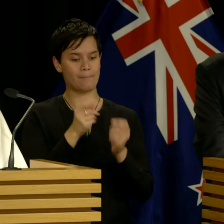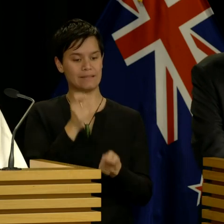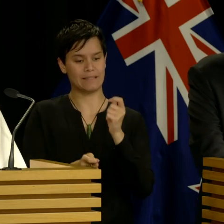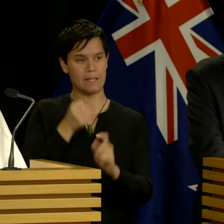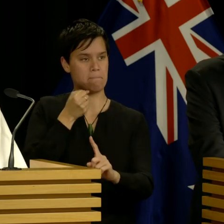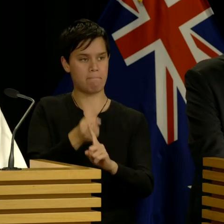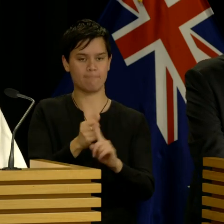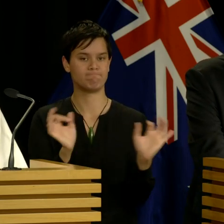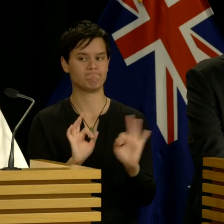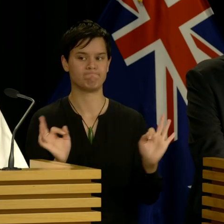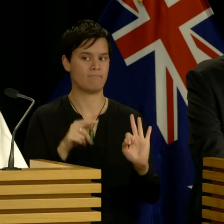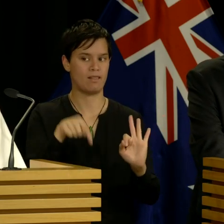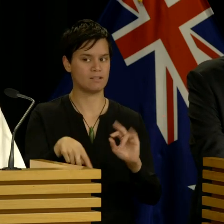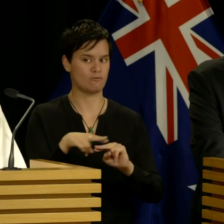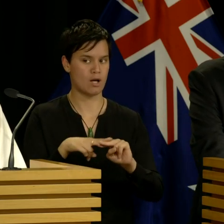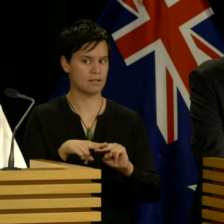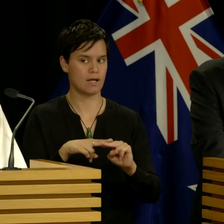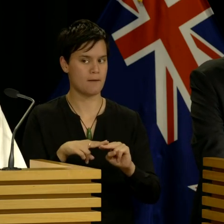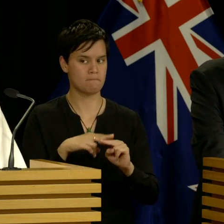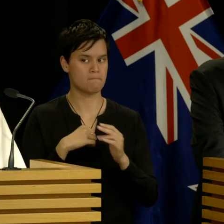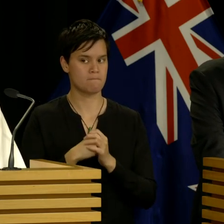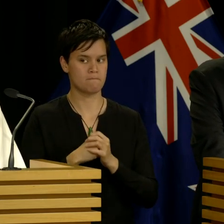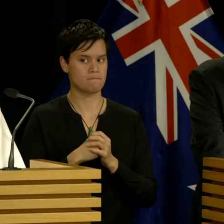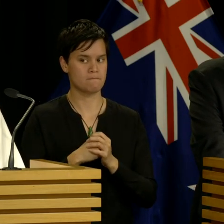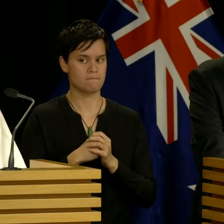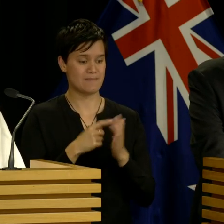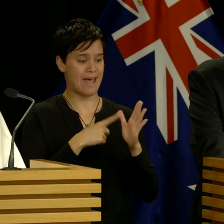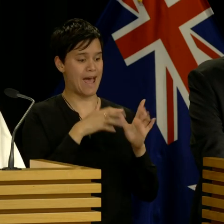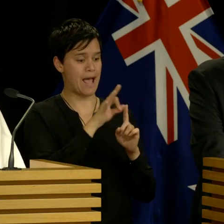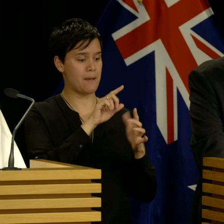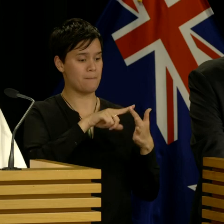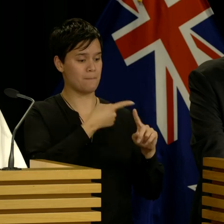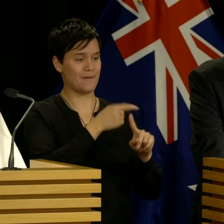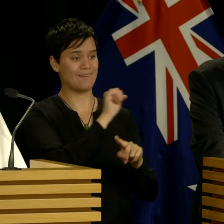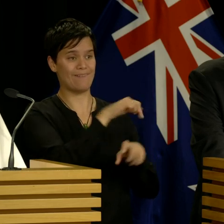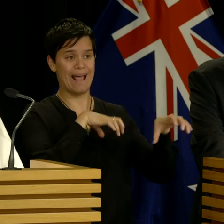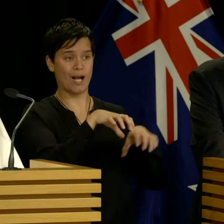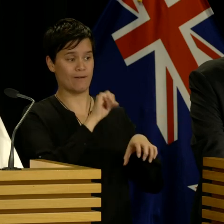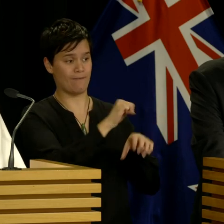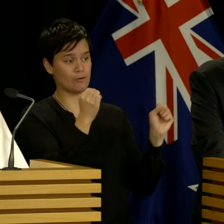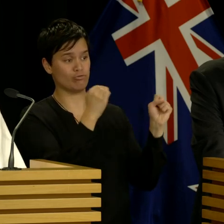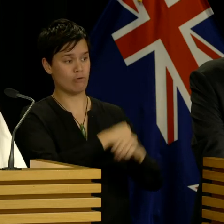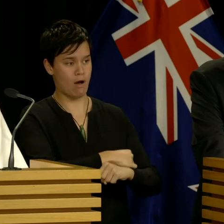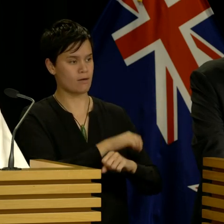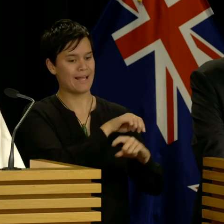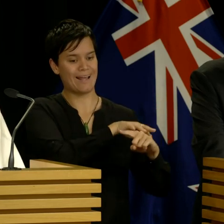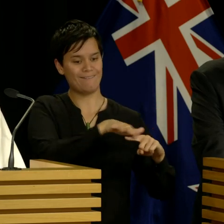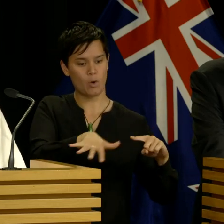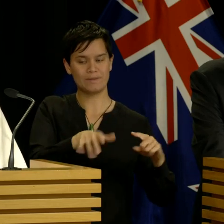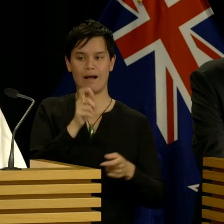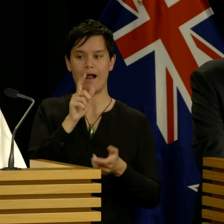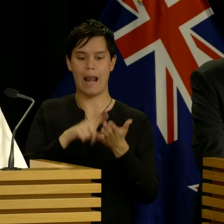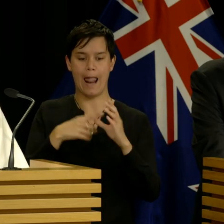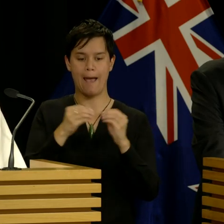is not linked to directly to the action being taken by APEX. But I have to say, still